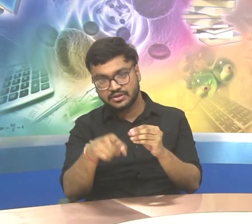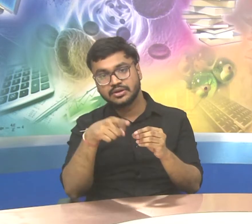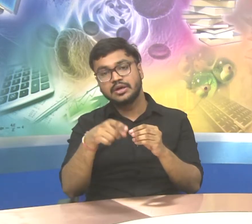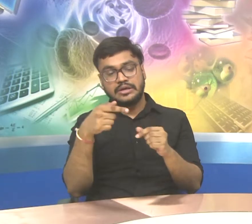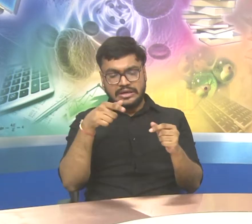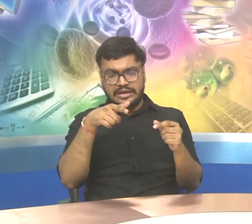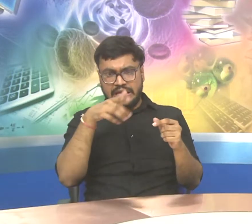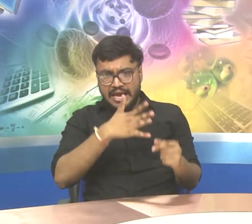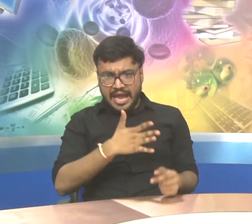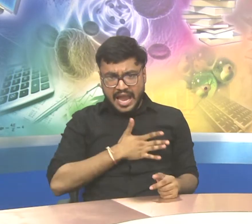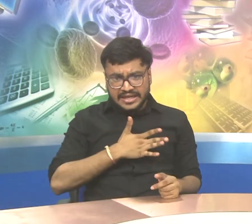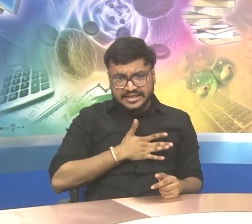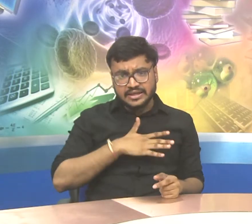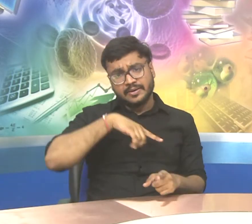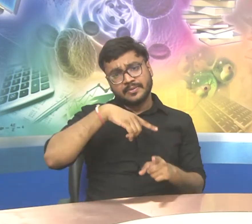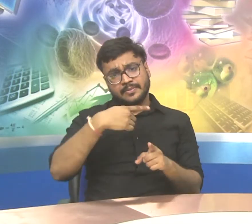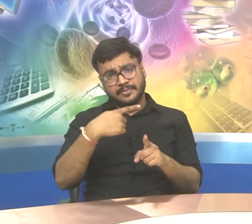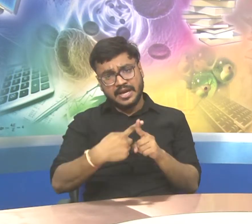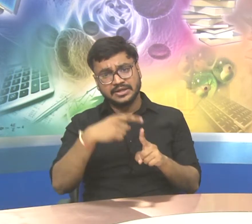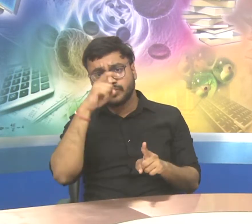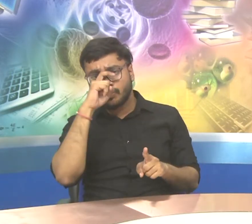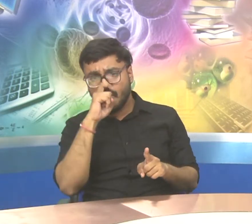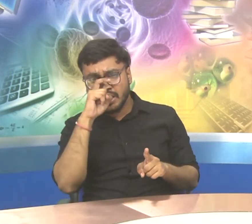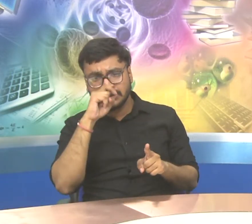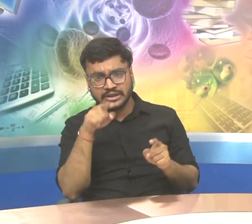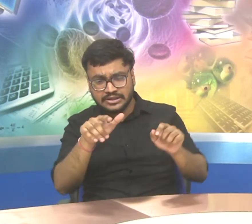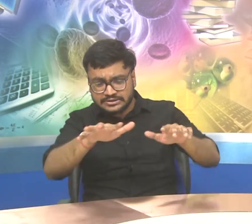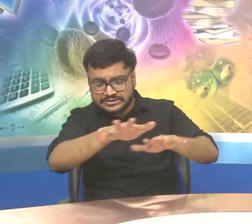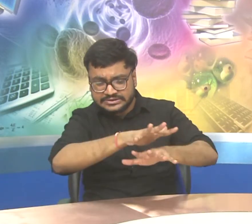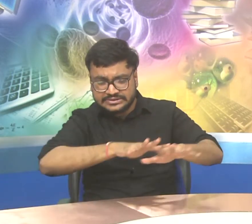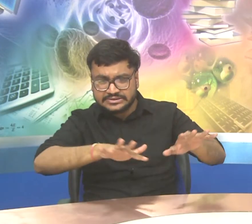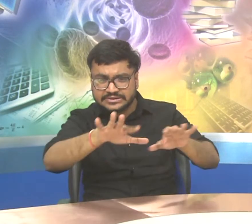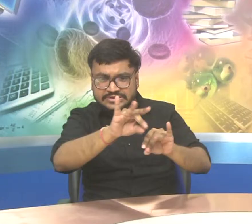also called blue and green algae.